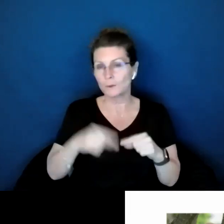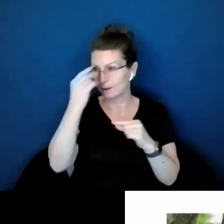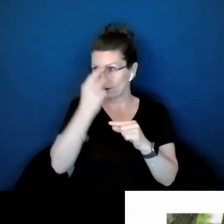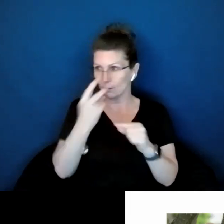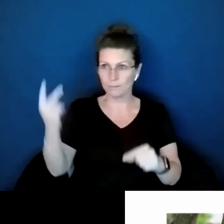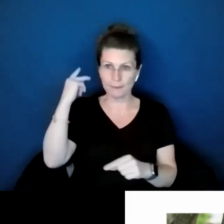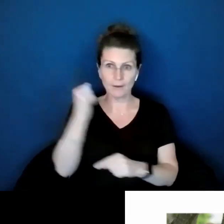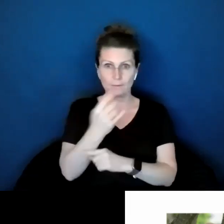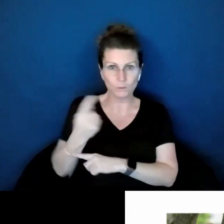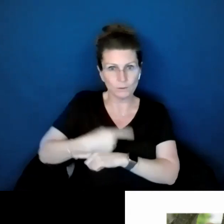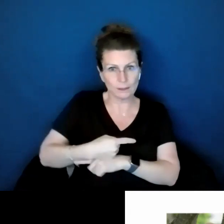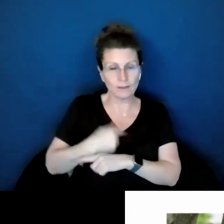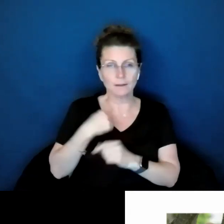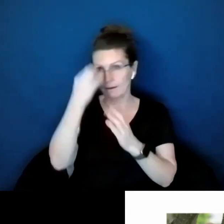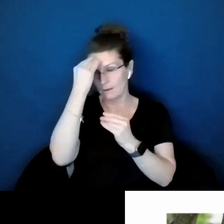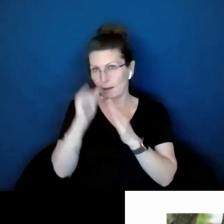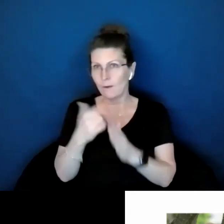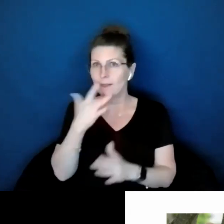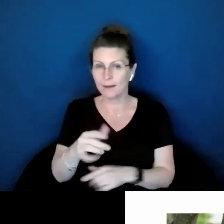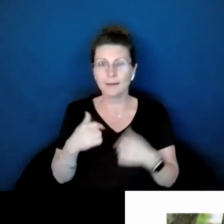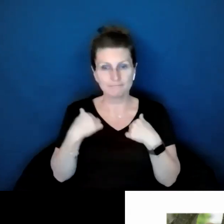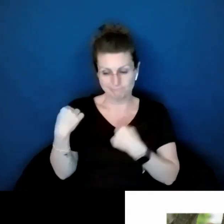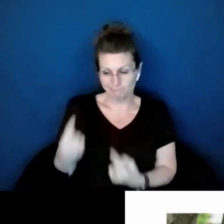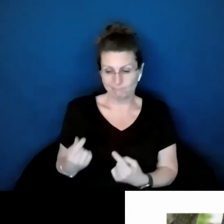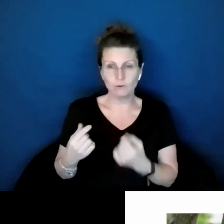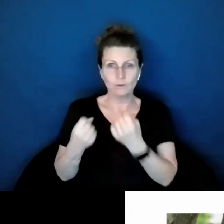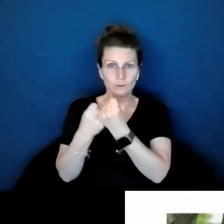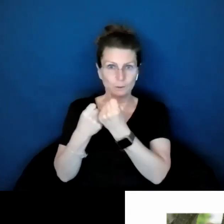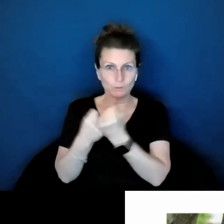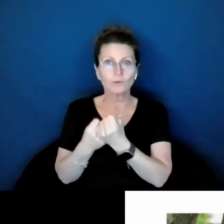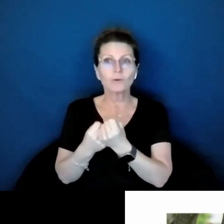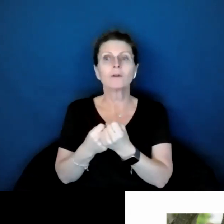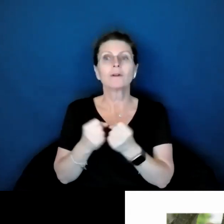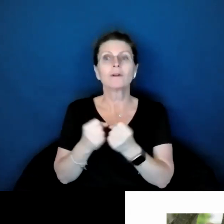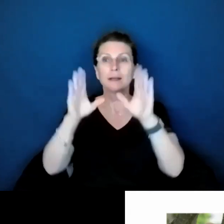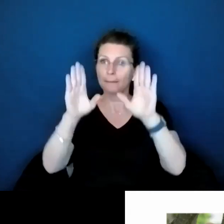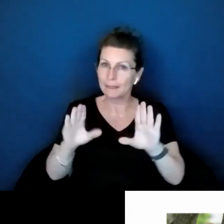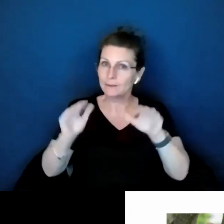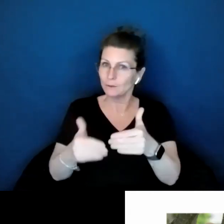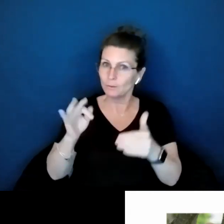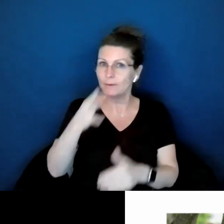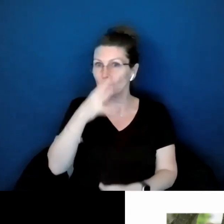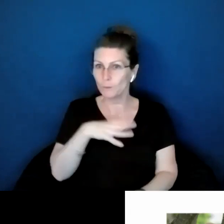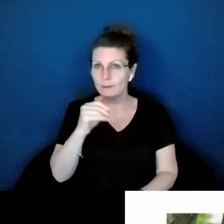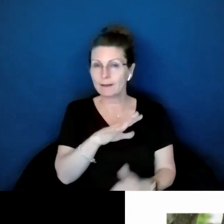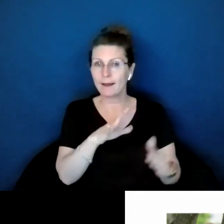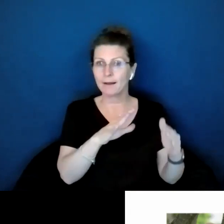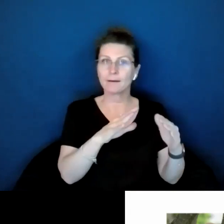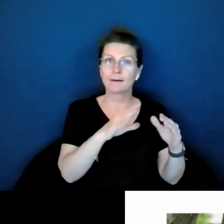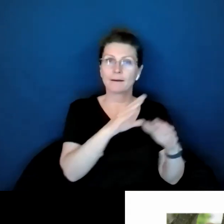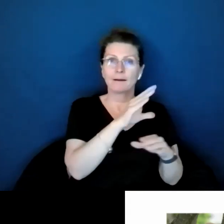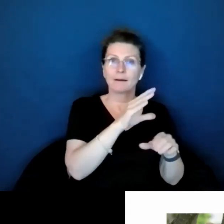few days, I have thought about how lucky I have been to be supported by an amazing group of women and colleagues who